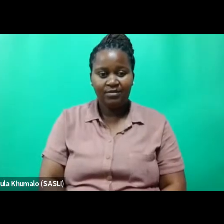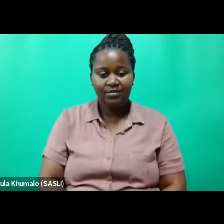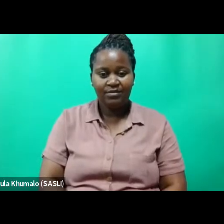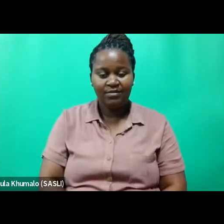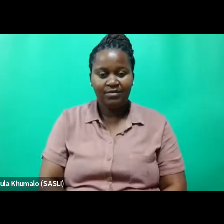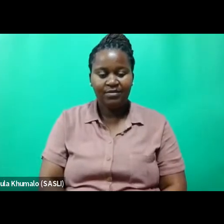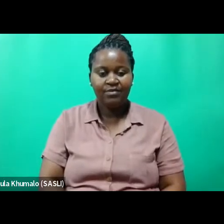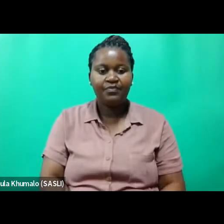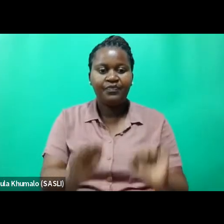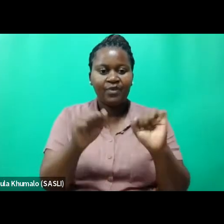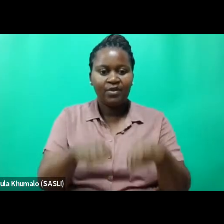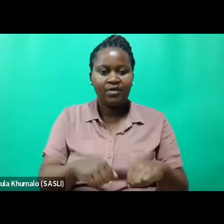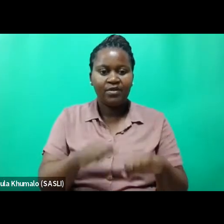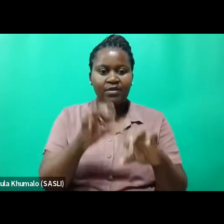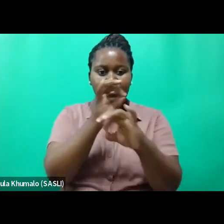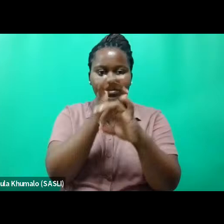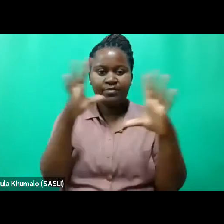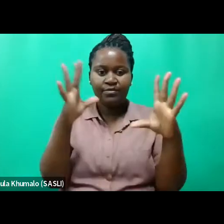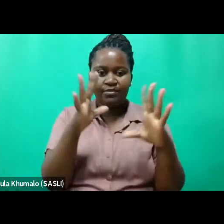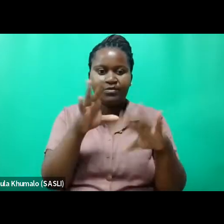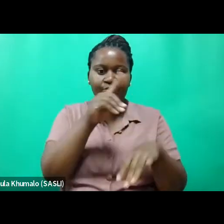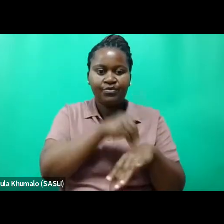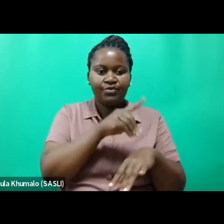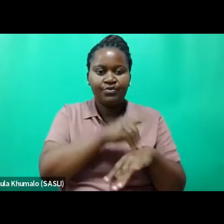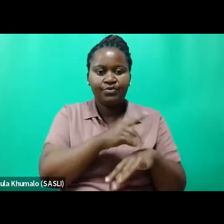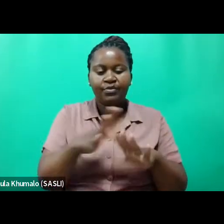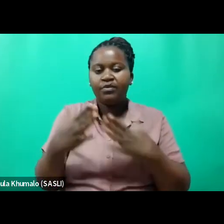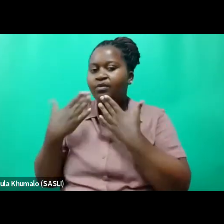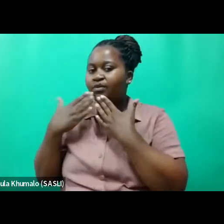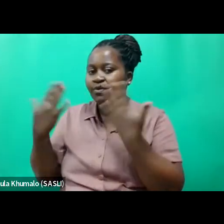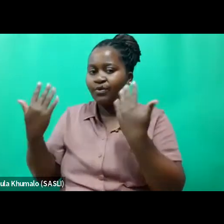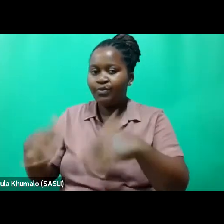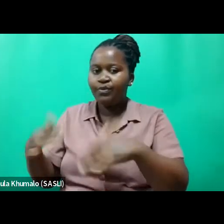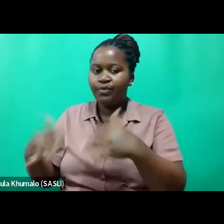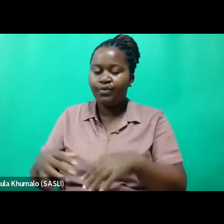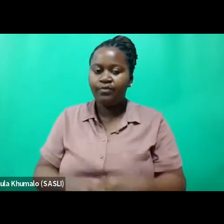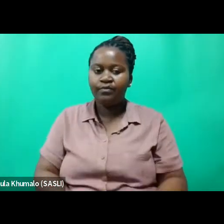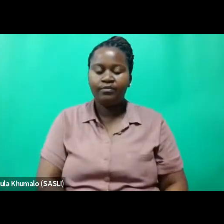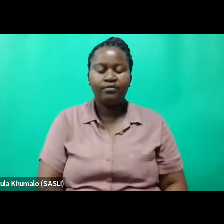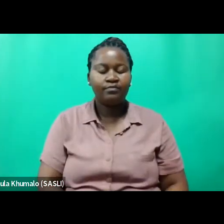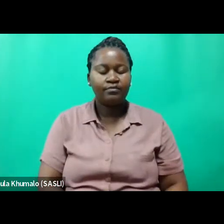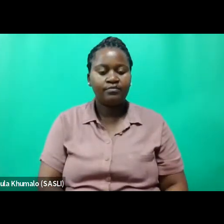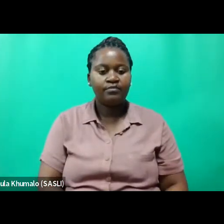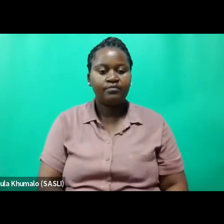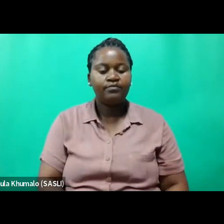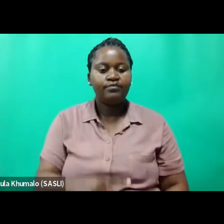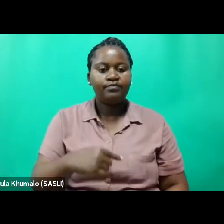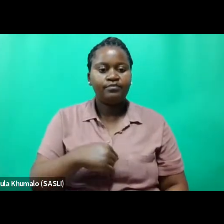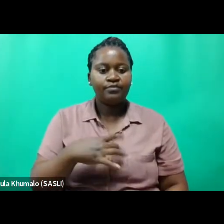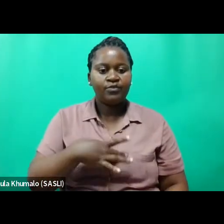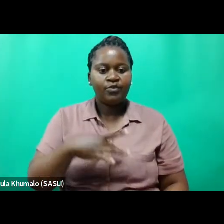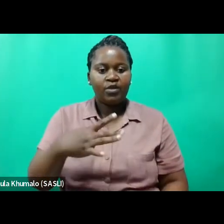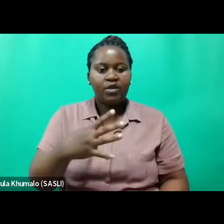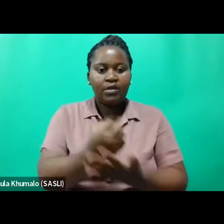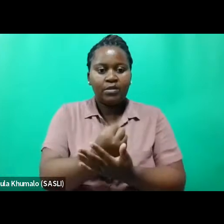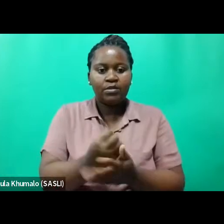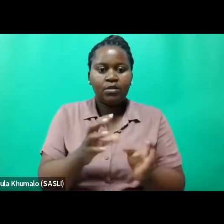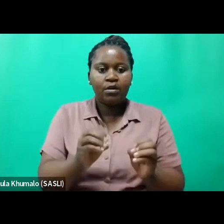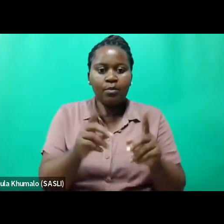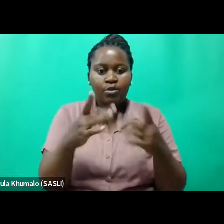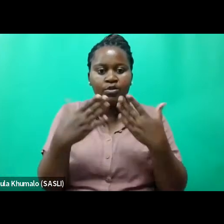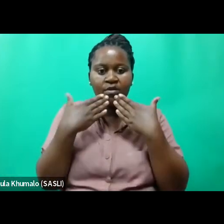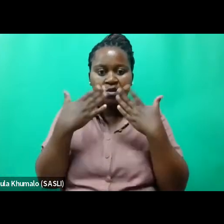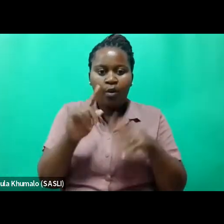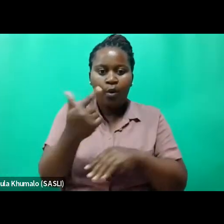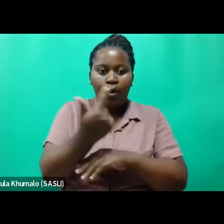Yes, it's clear. It's clear, Doc. Thank you so much. I'd like to take this opportunity to thank all the attendees